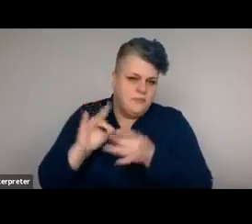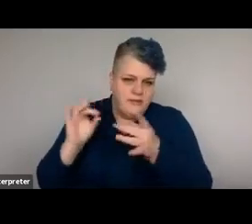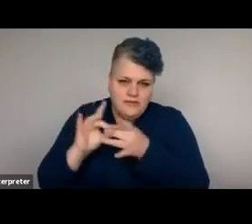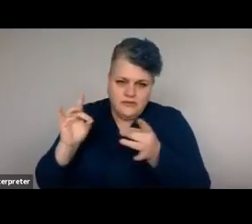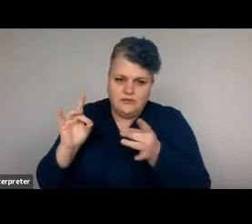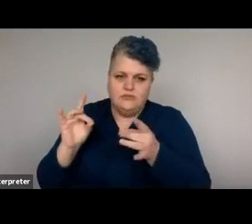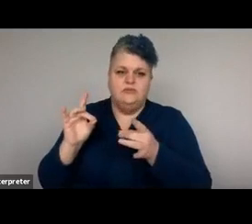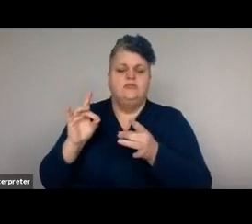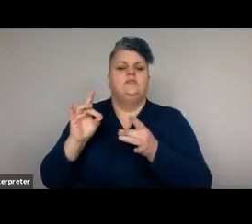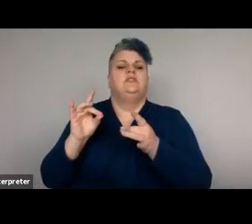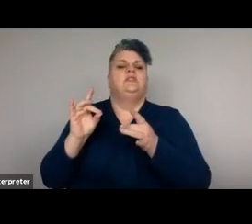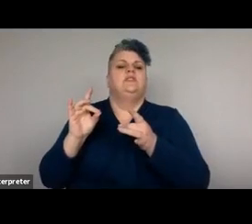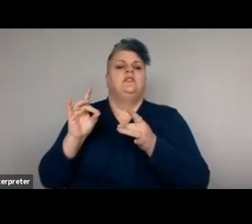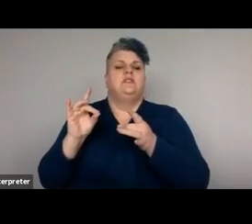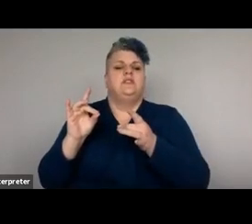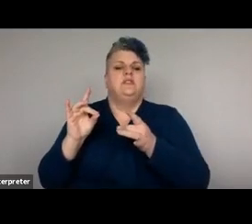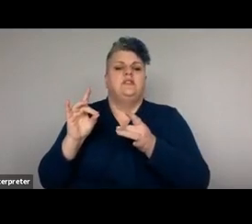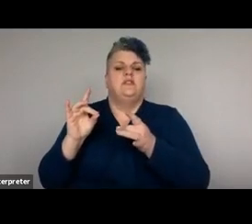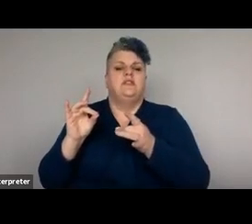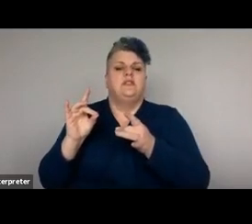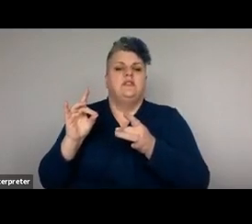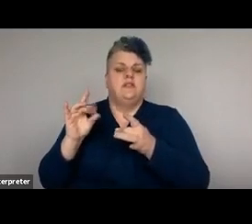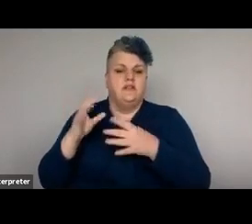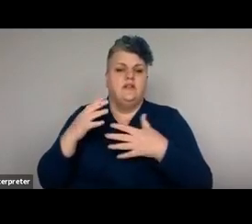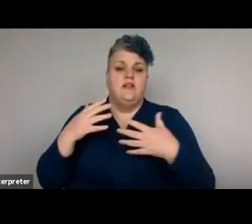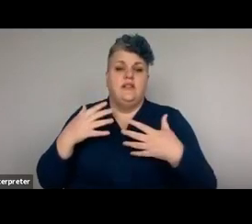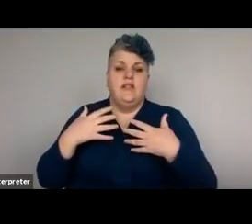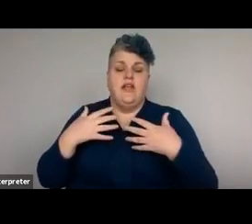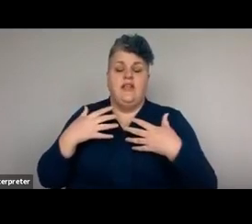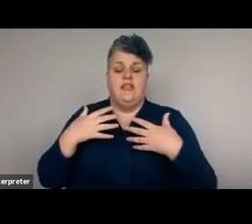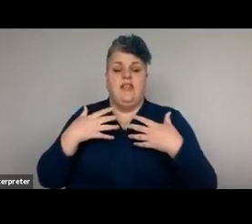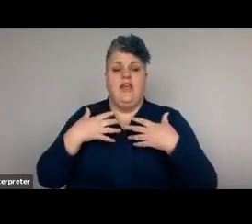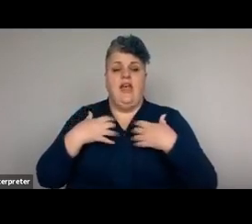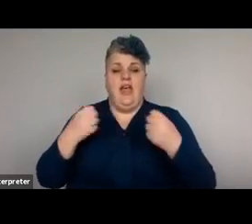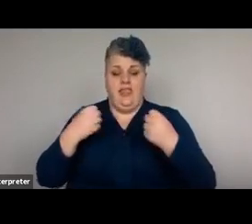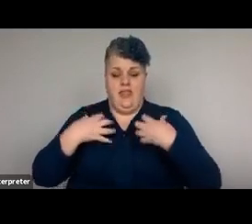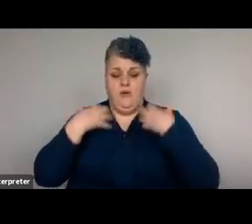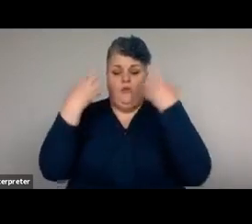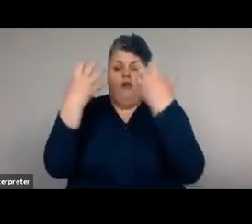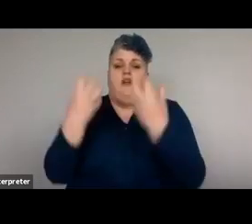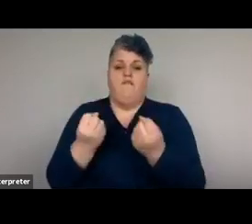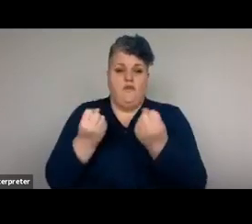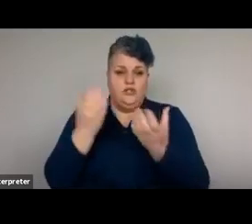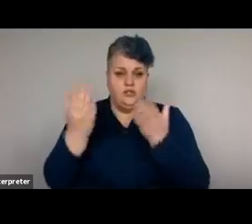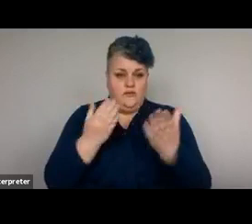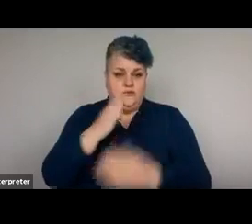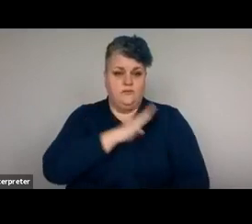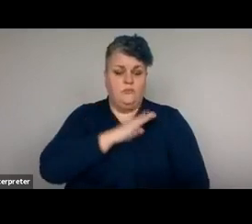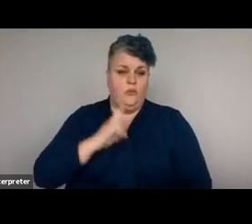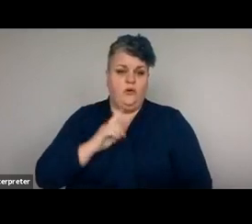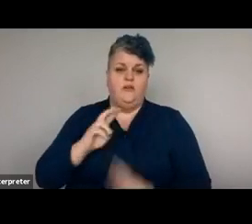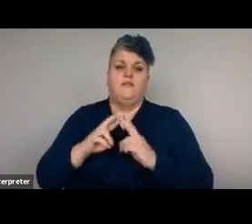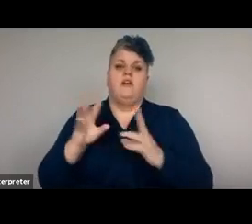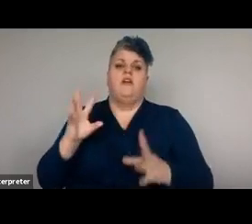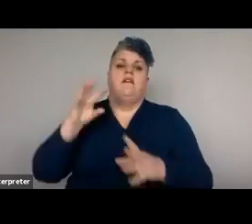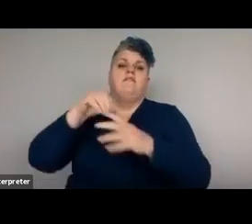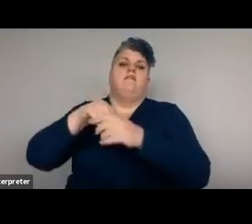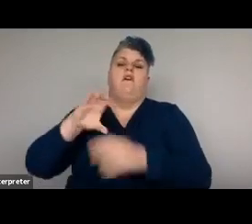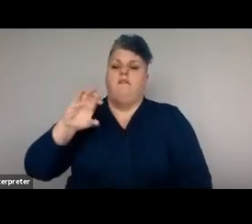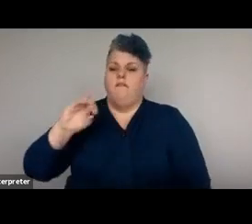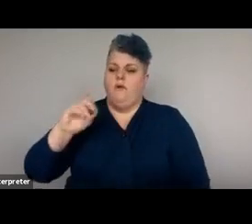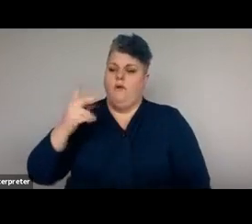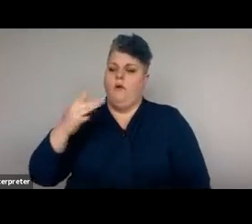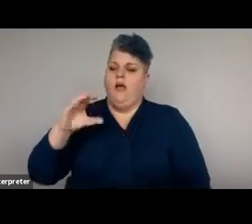The Mental Health and Recovery Services Board is involved with kind of an Ohio initiative